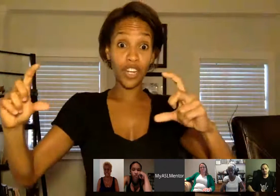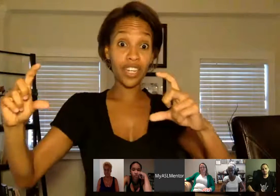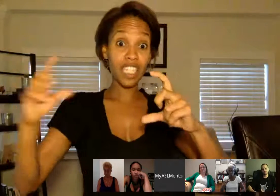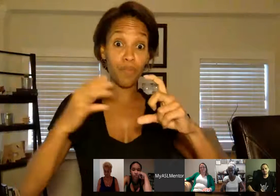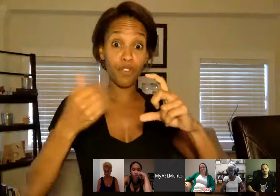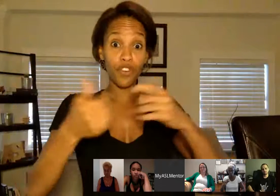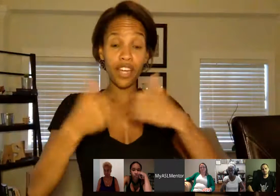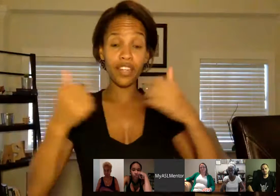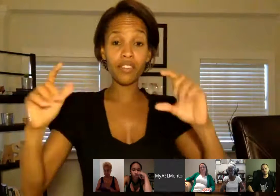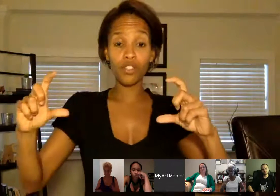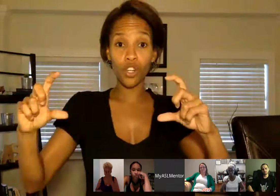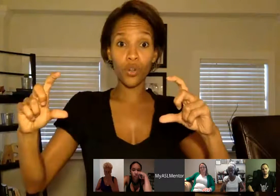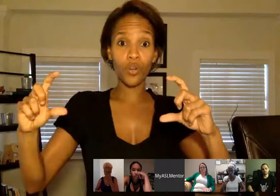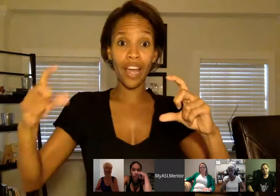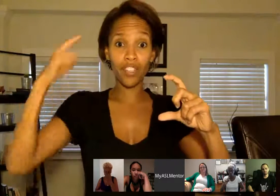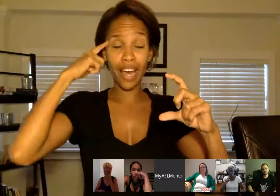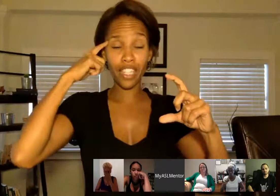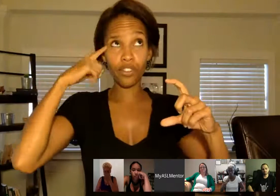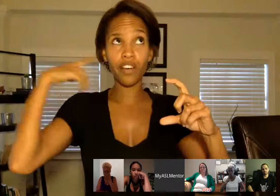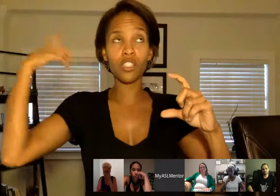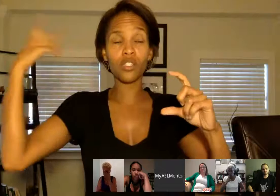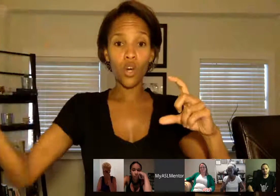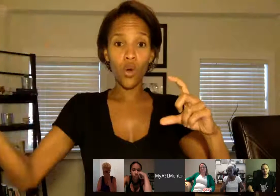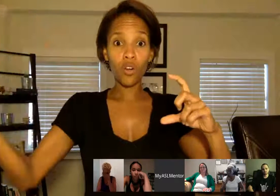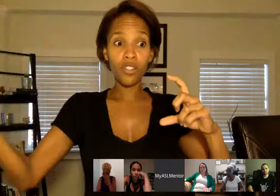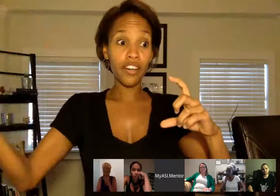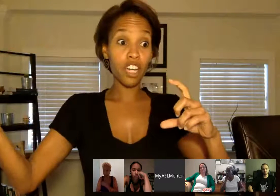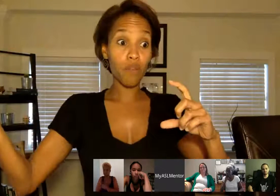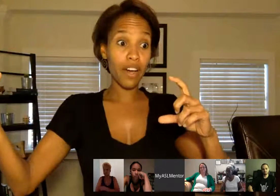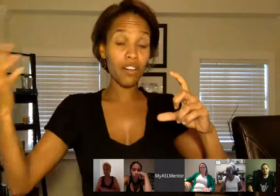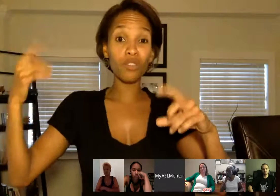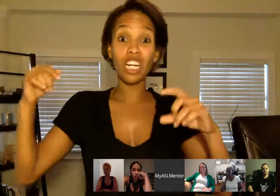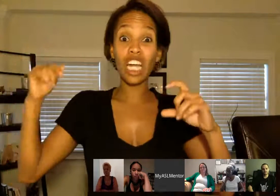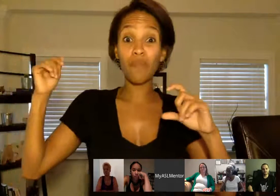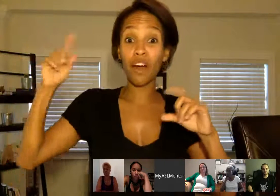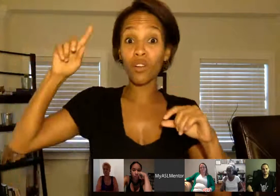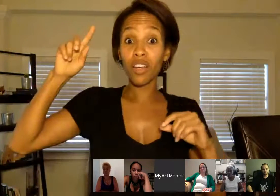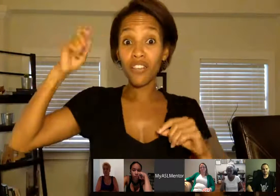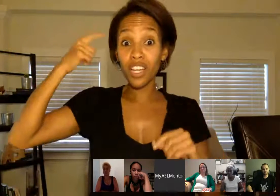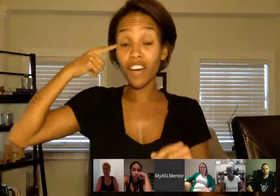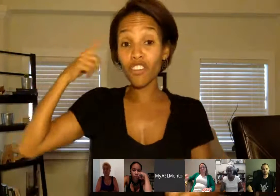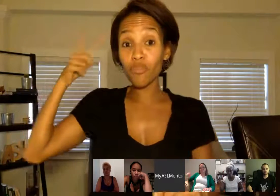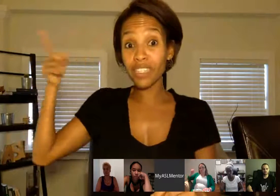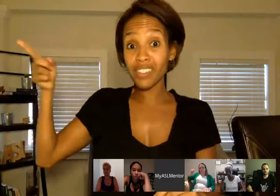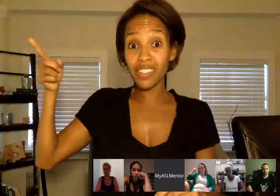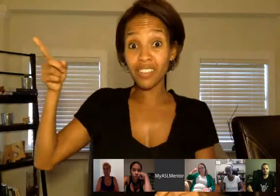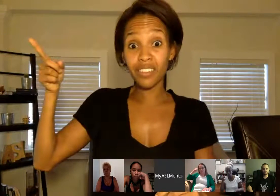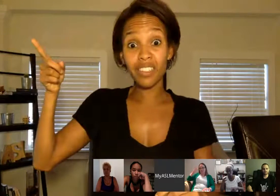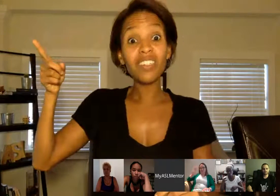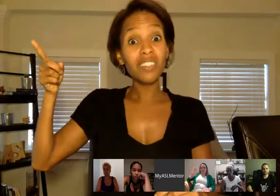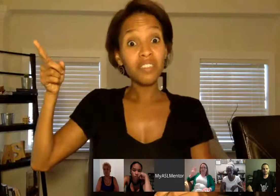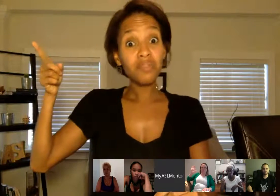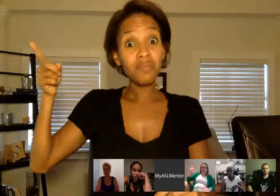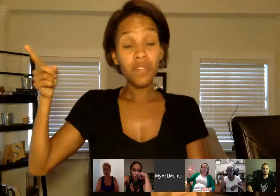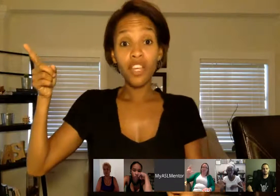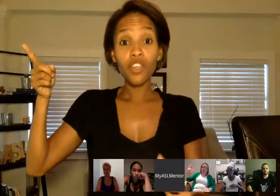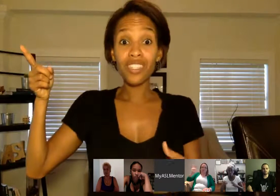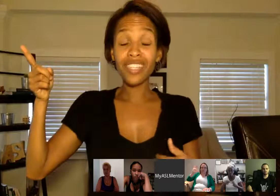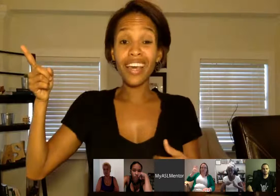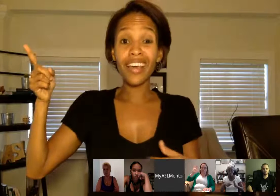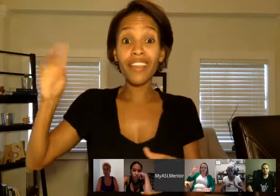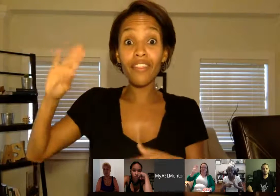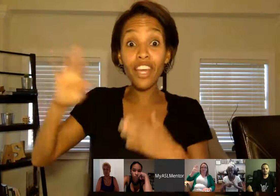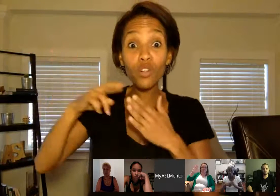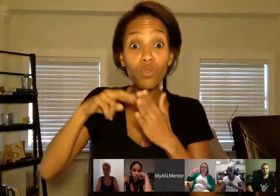this phrase, separate phrase, so we ask ourselves, what are we talking about? We're talking about the government. You